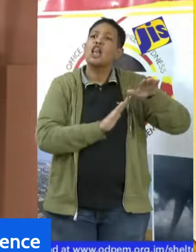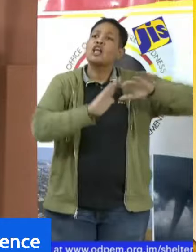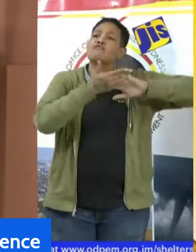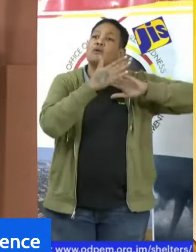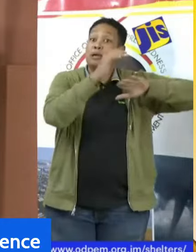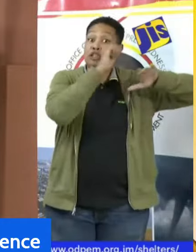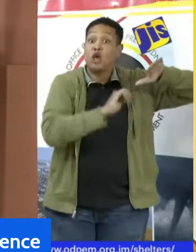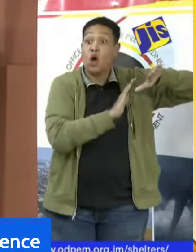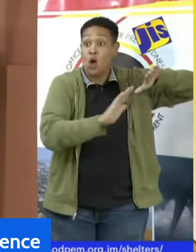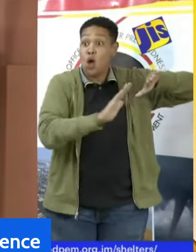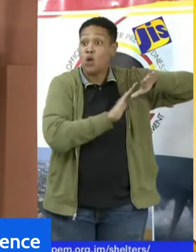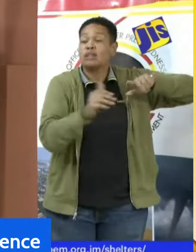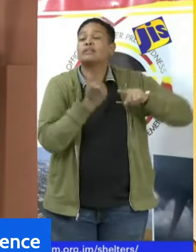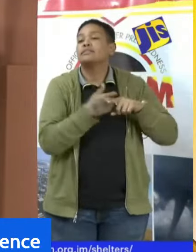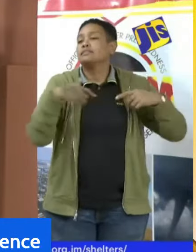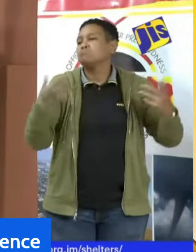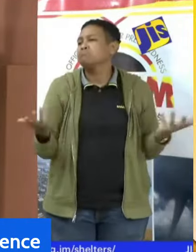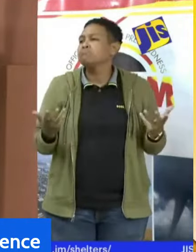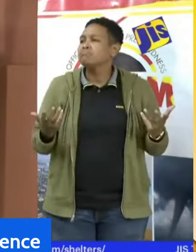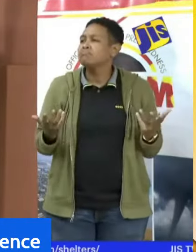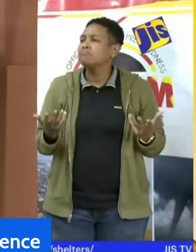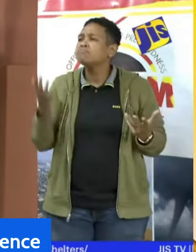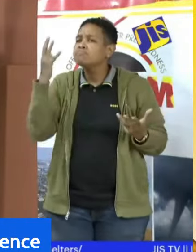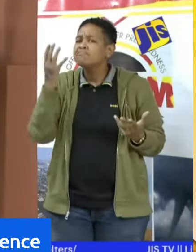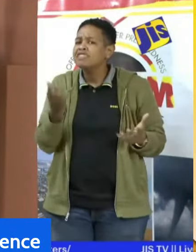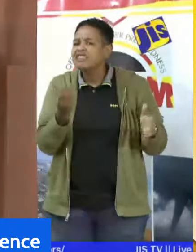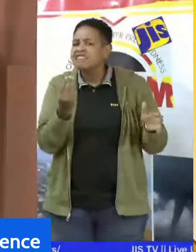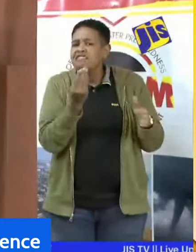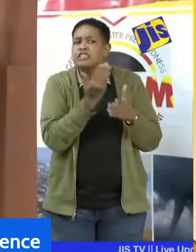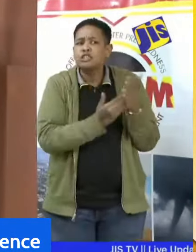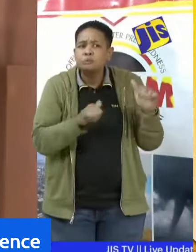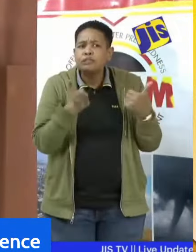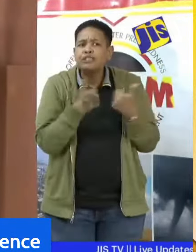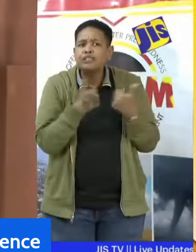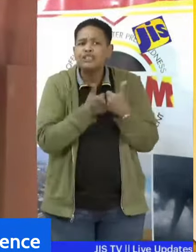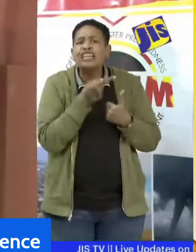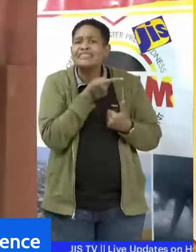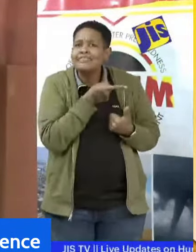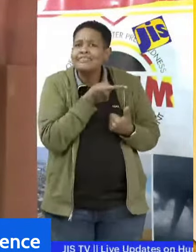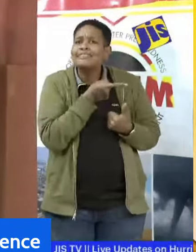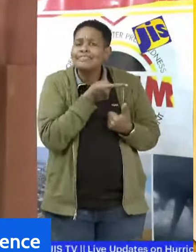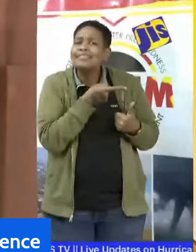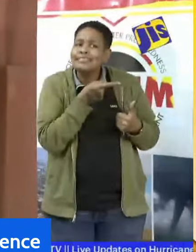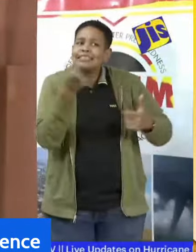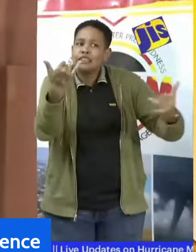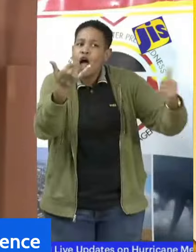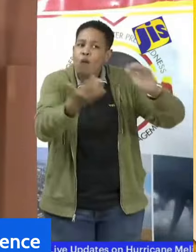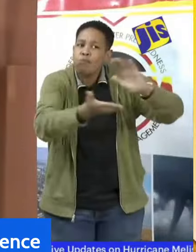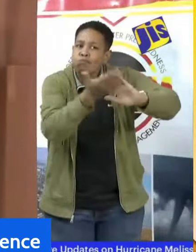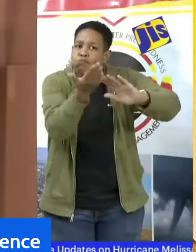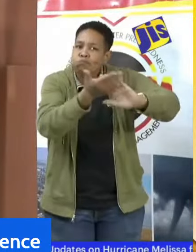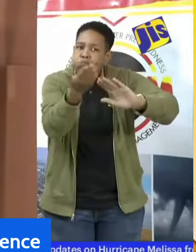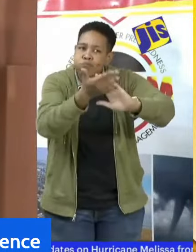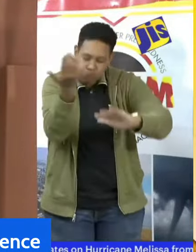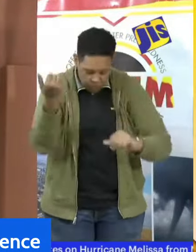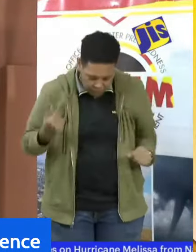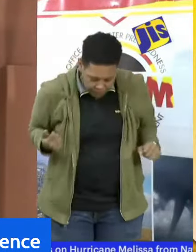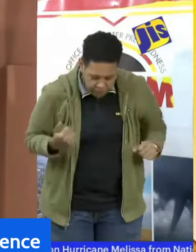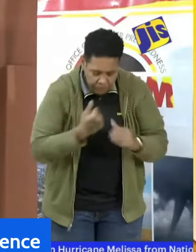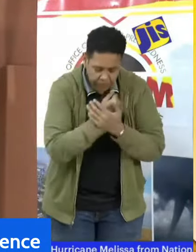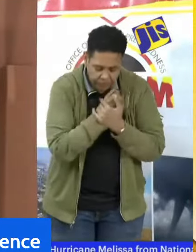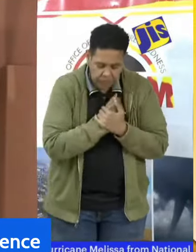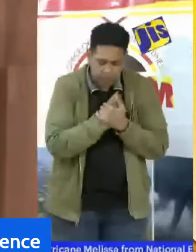island is experiencing some challenges as we speak.